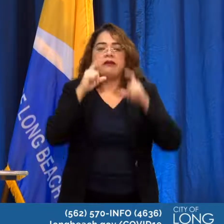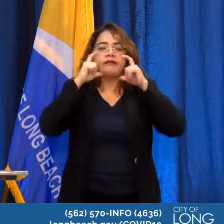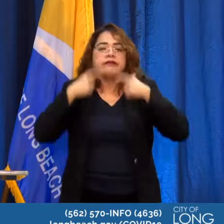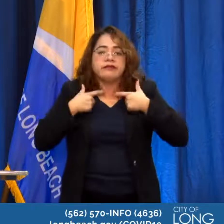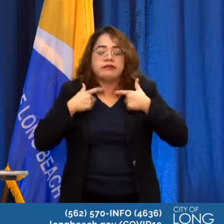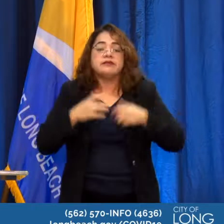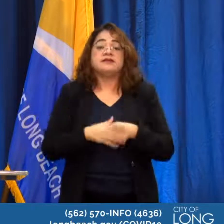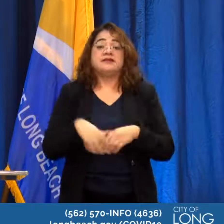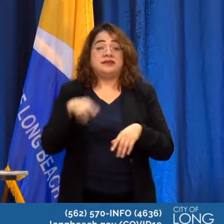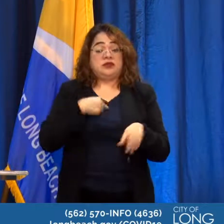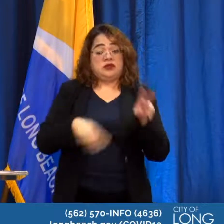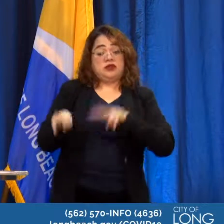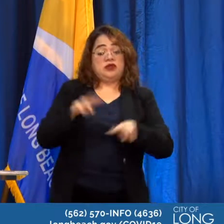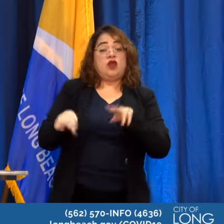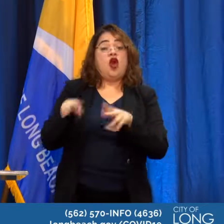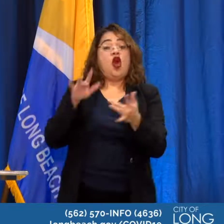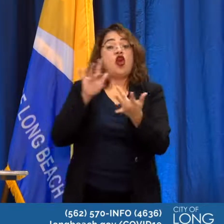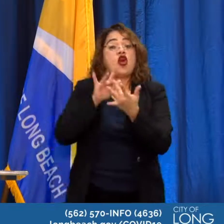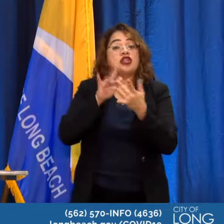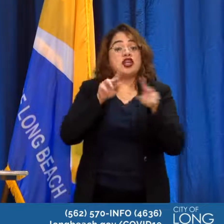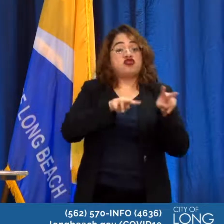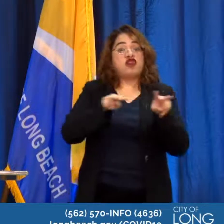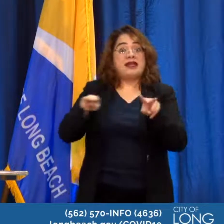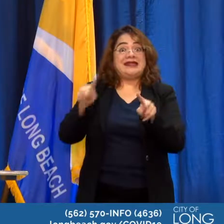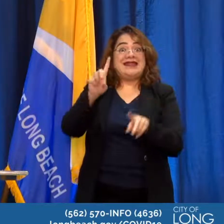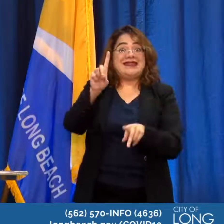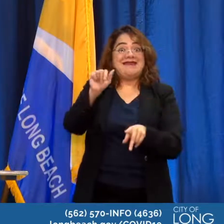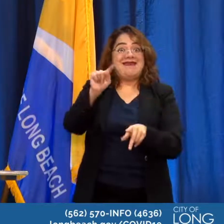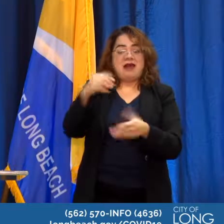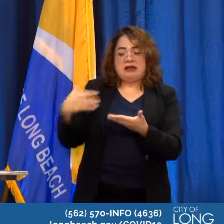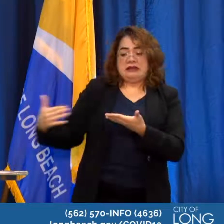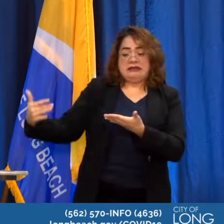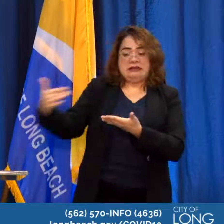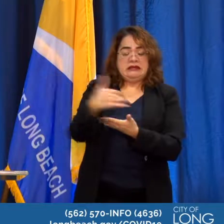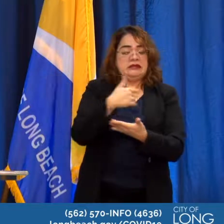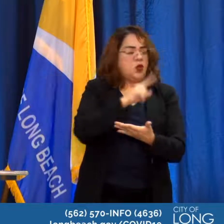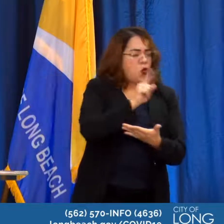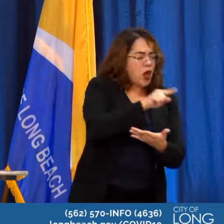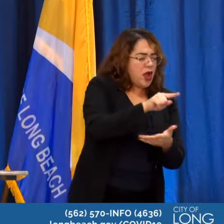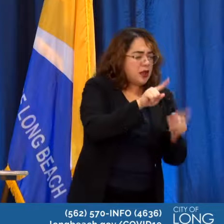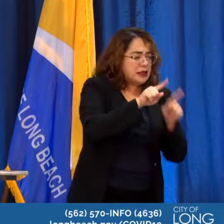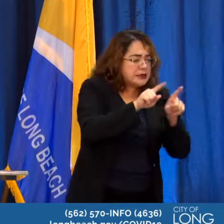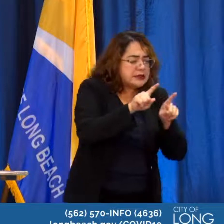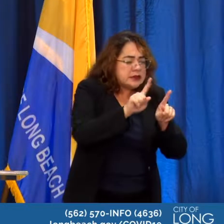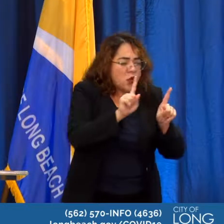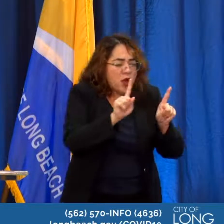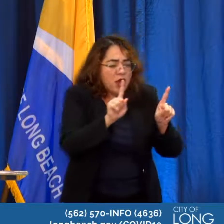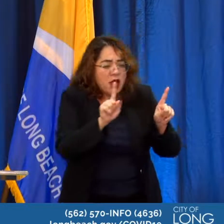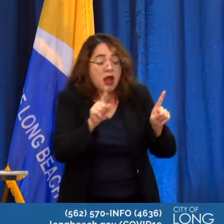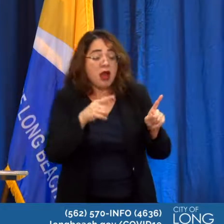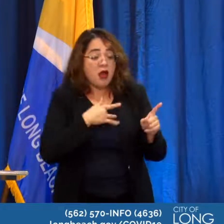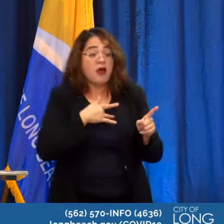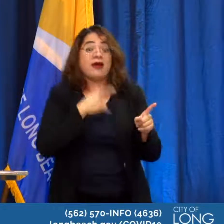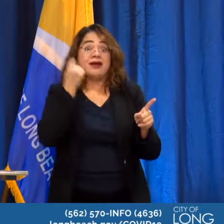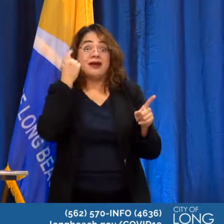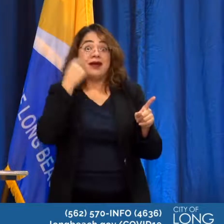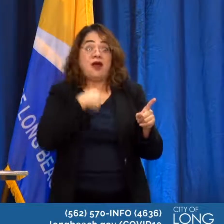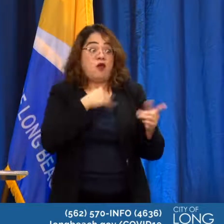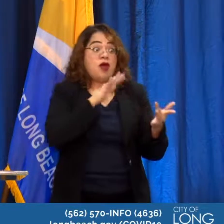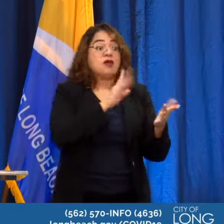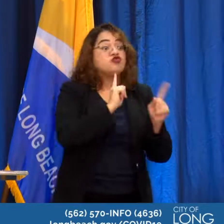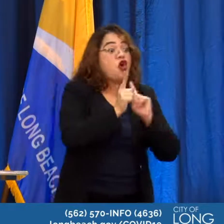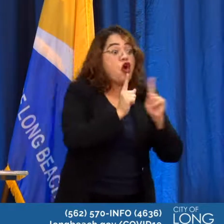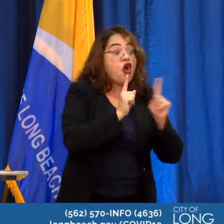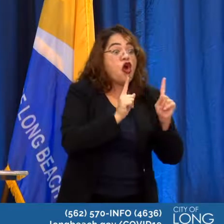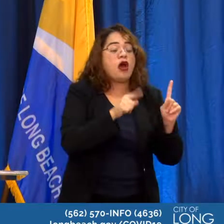for outbreaks based on our contact tracing. I'll admit that this is difficult. Many people we contact either have been to multiple places and they